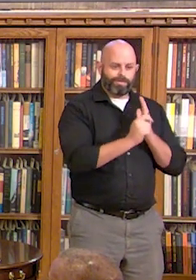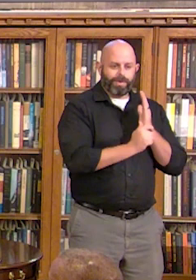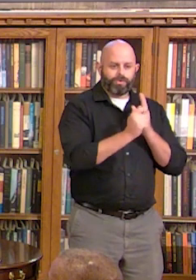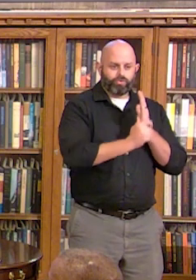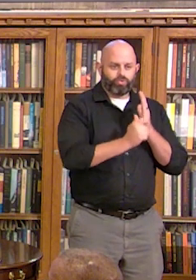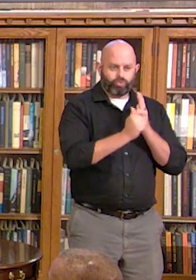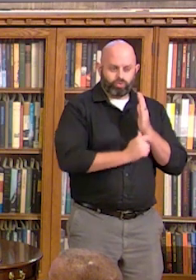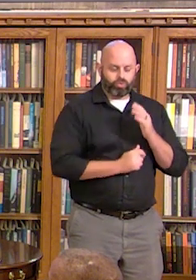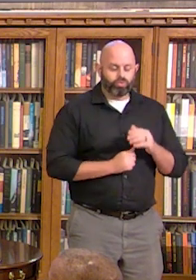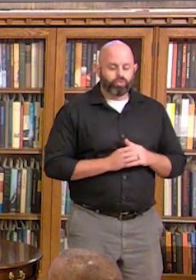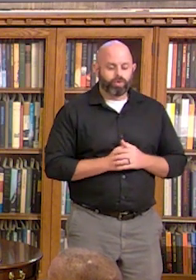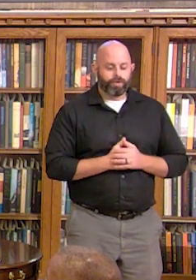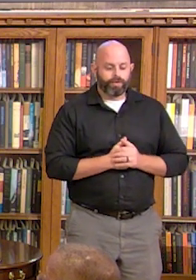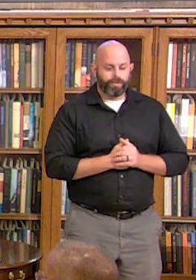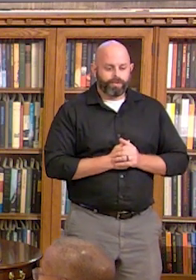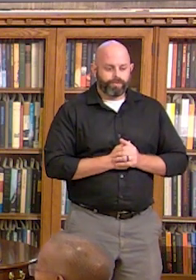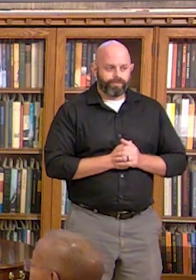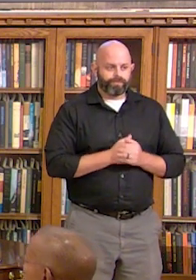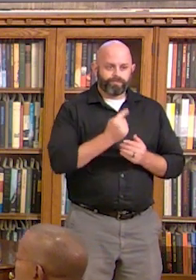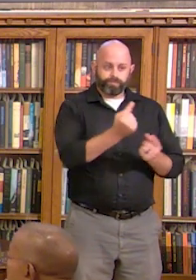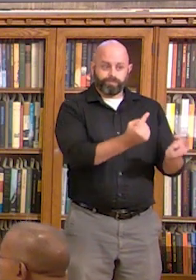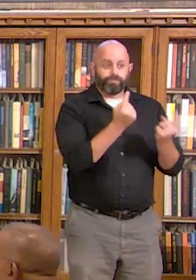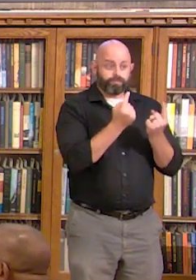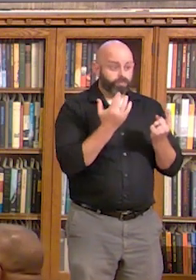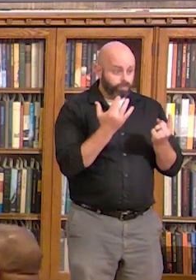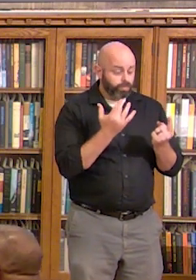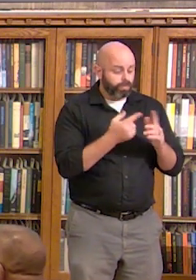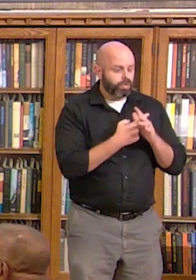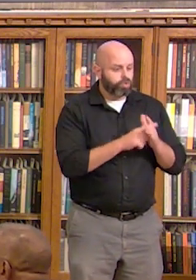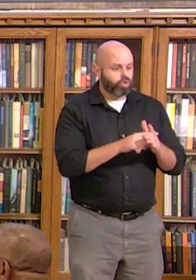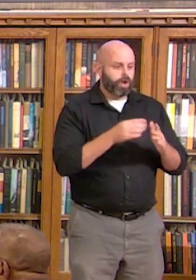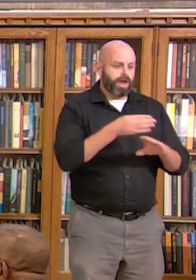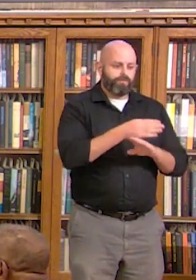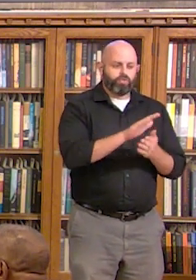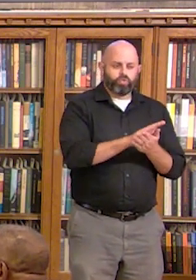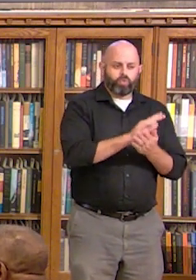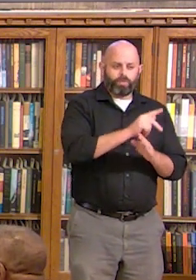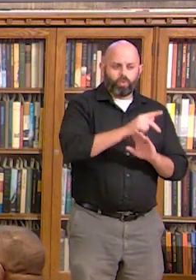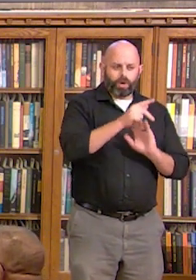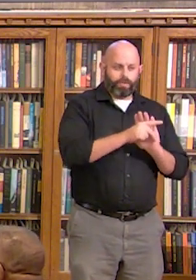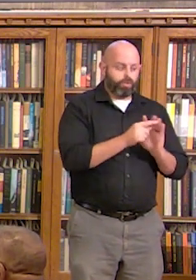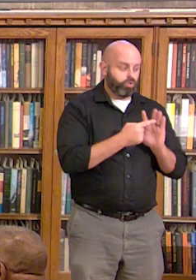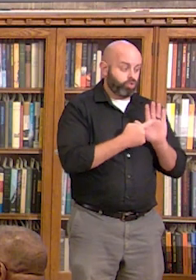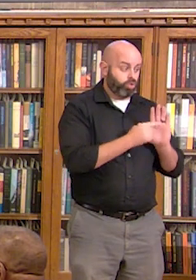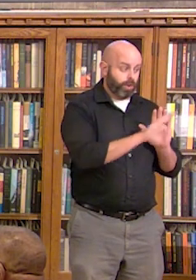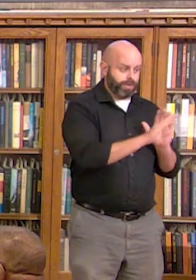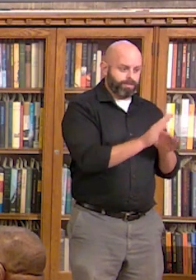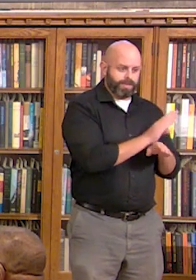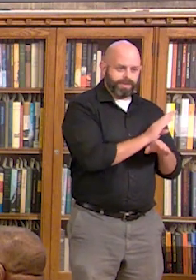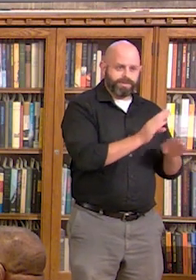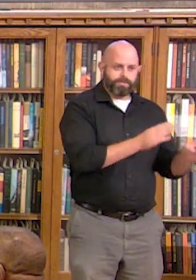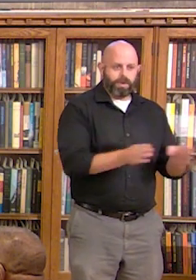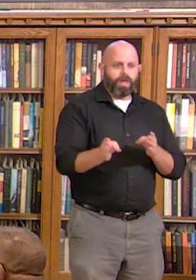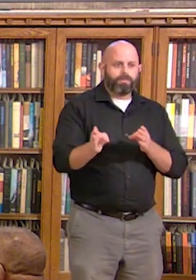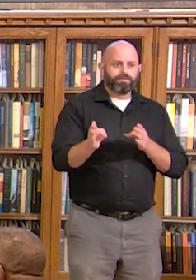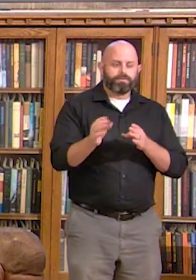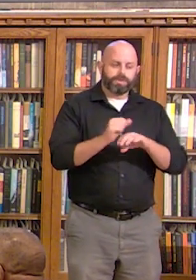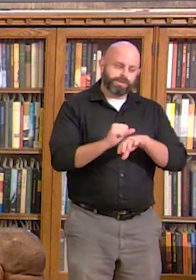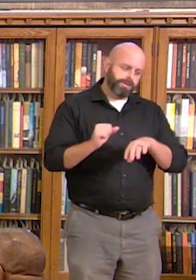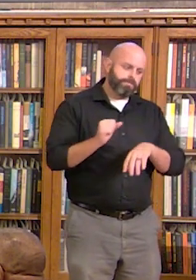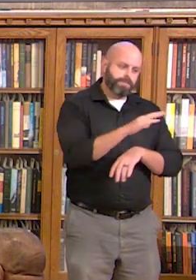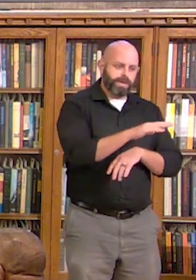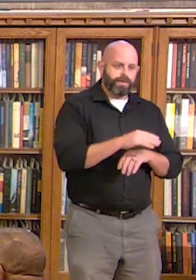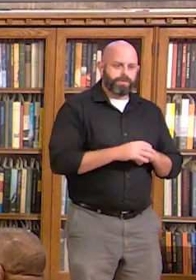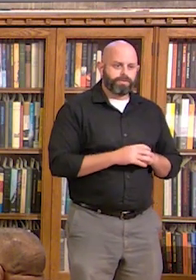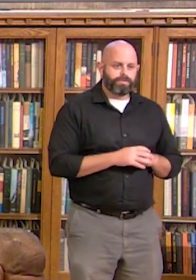binder he was coming because he started an after school program and he was showing me his business plan that he submitted to get